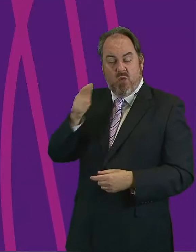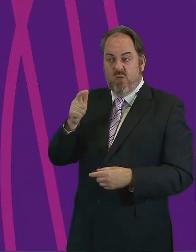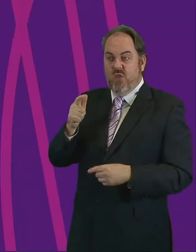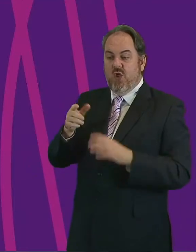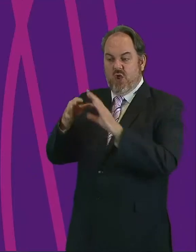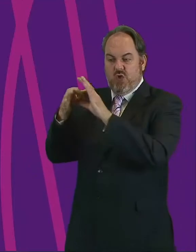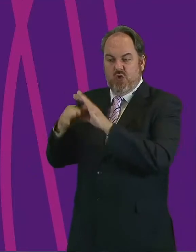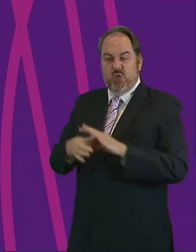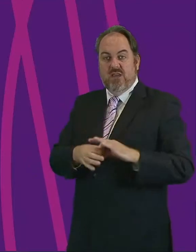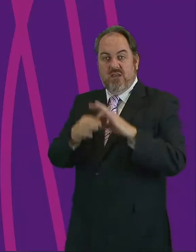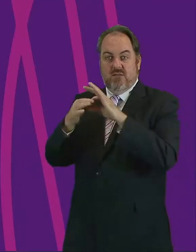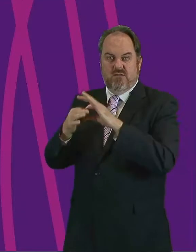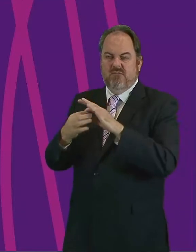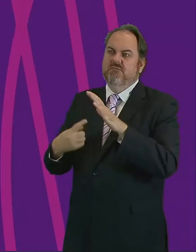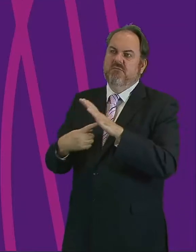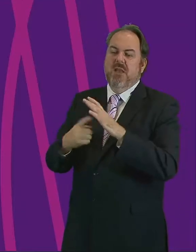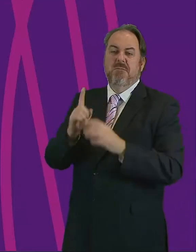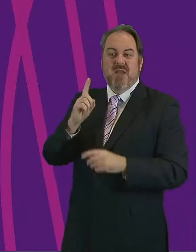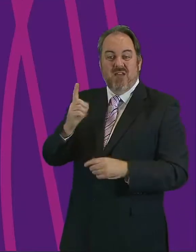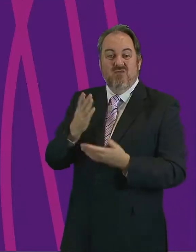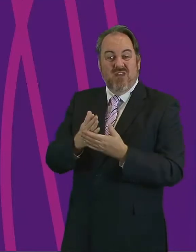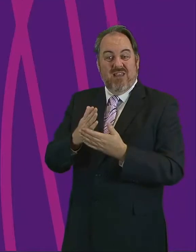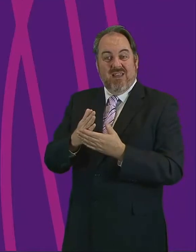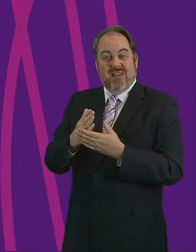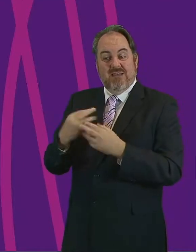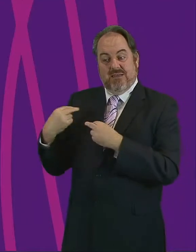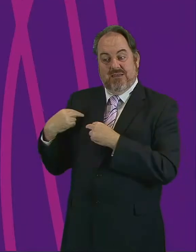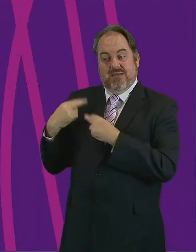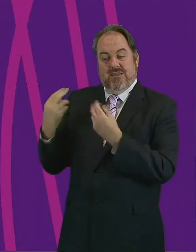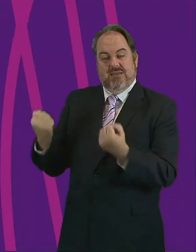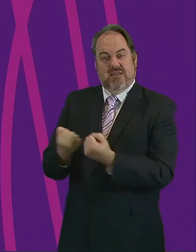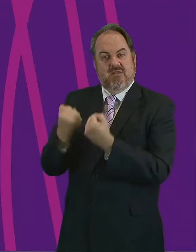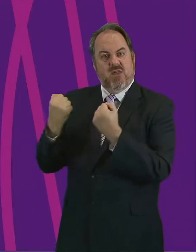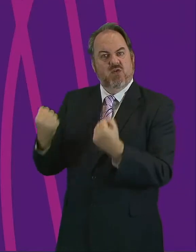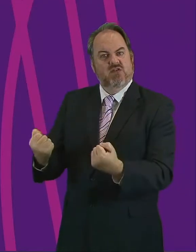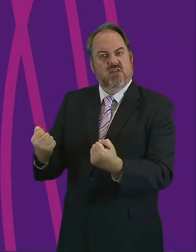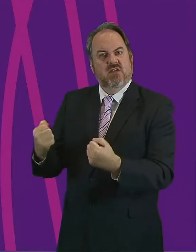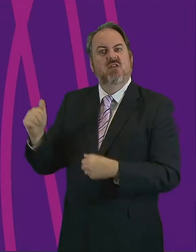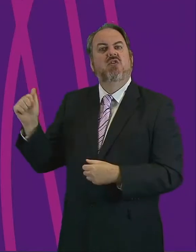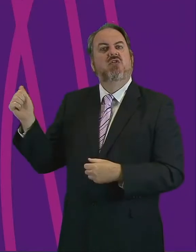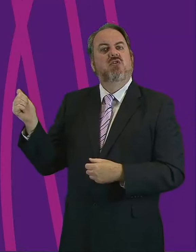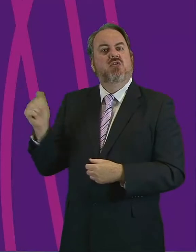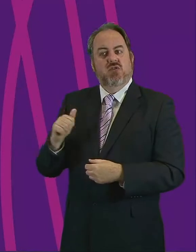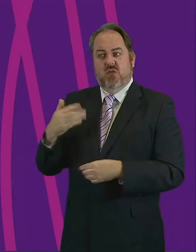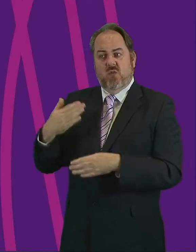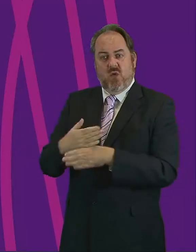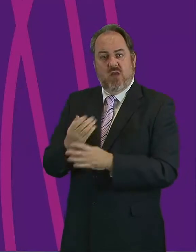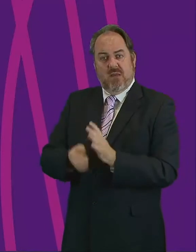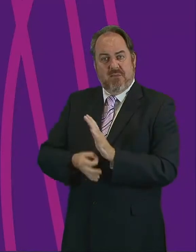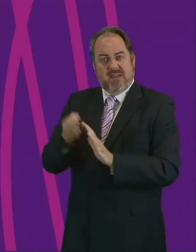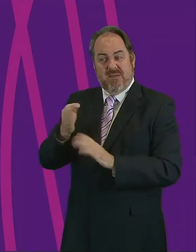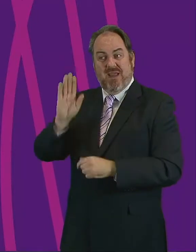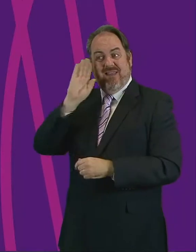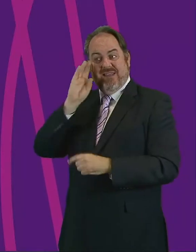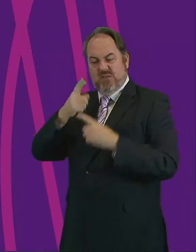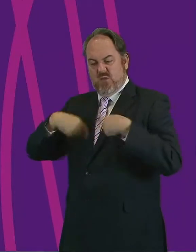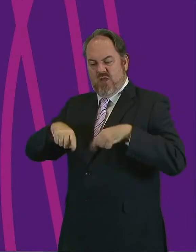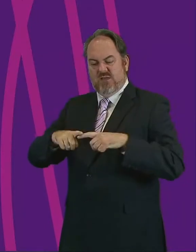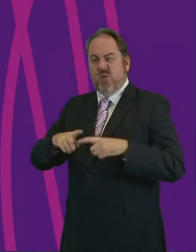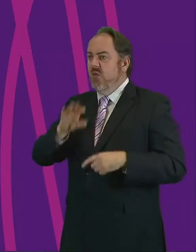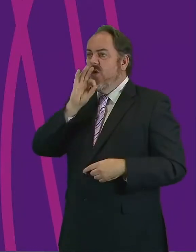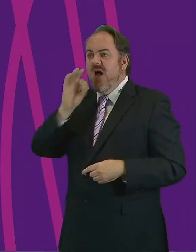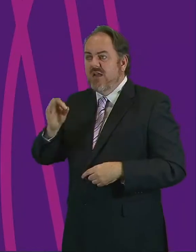do is actually to make devolution work better by listening to our reasonable calls and acting. This is not about technical